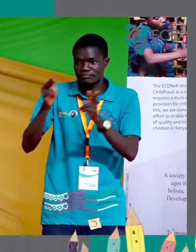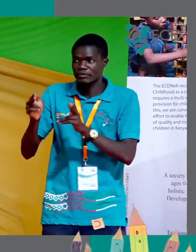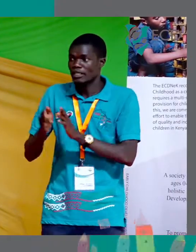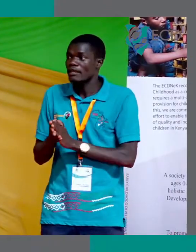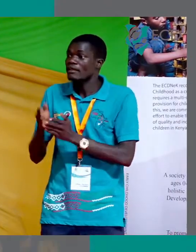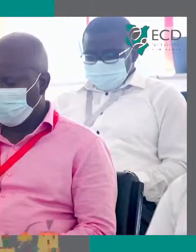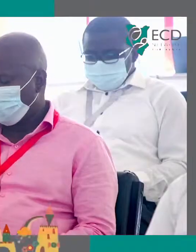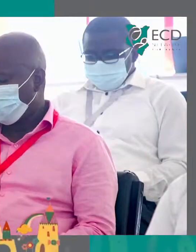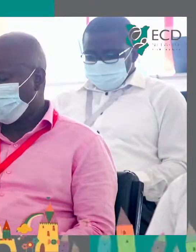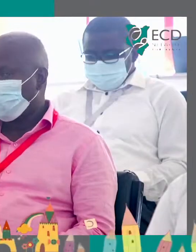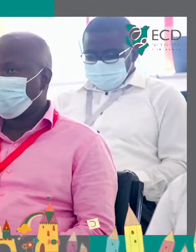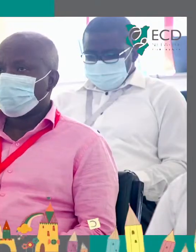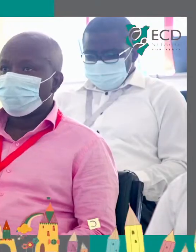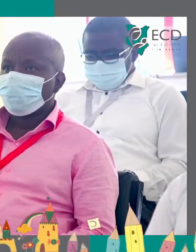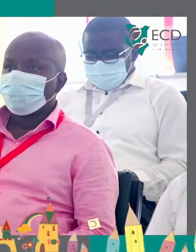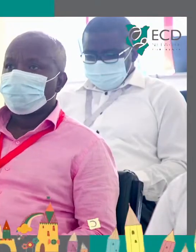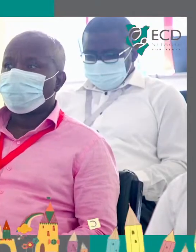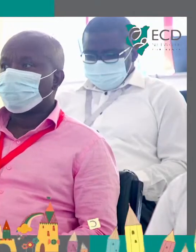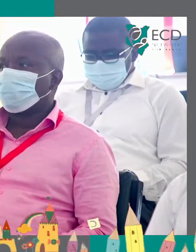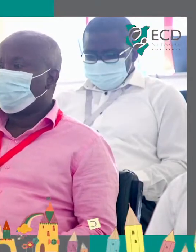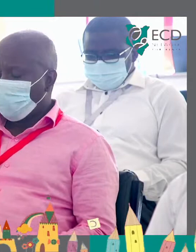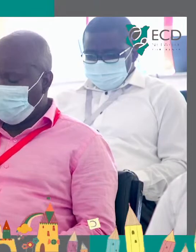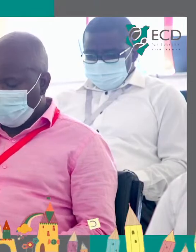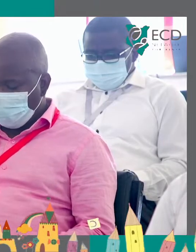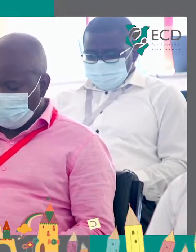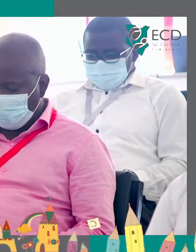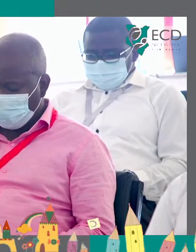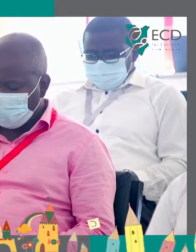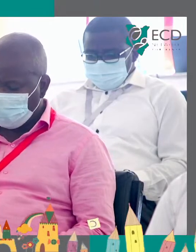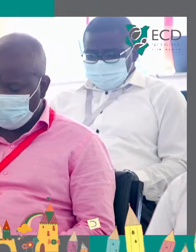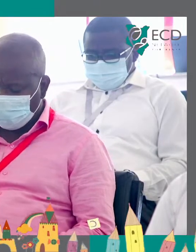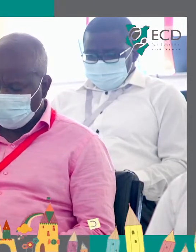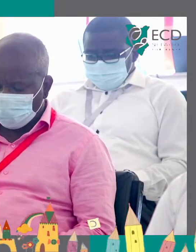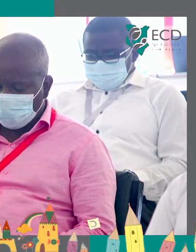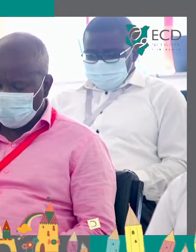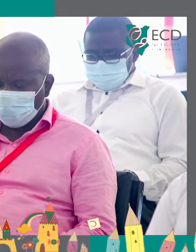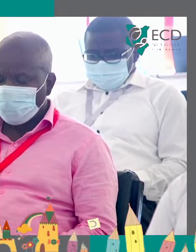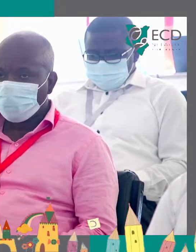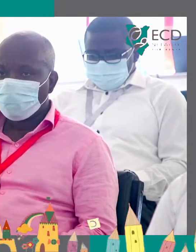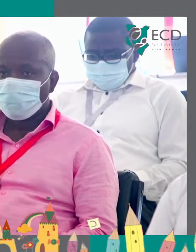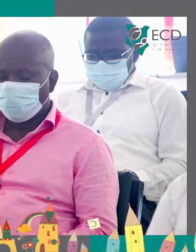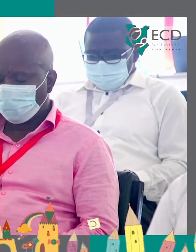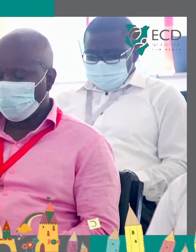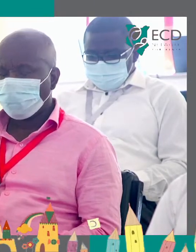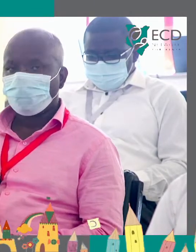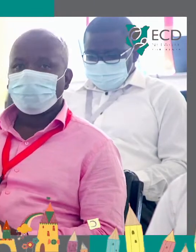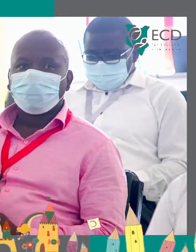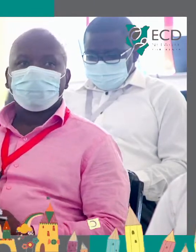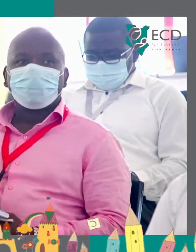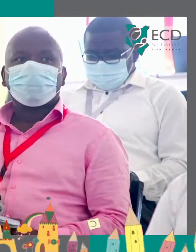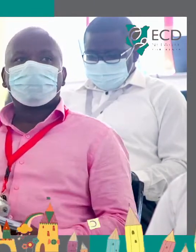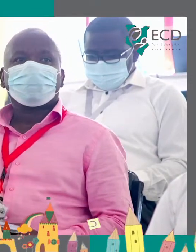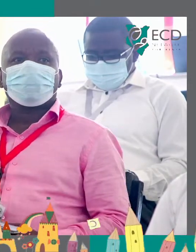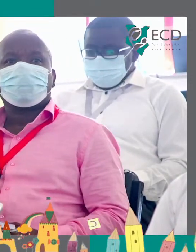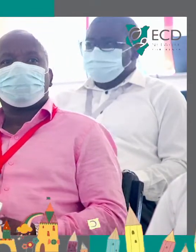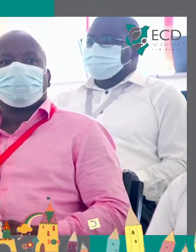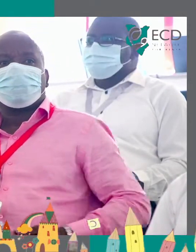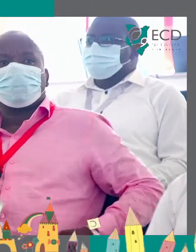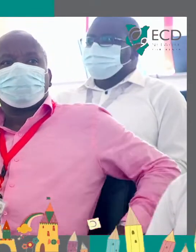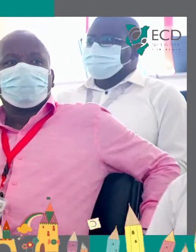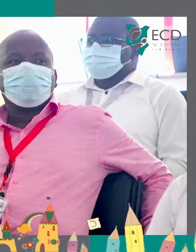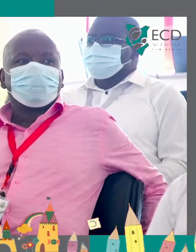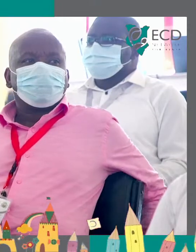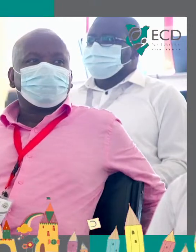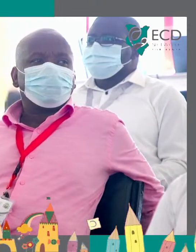Thank you very much. It's another beautiful morning that we are here to discuss matters children. These are matters very close